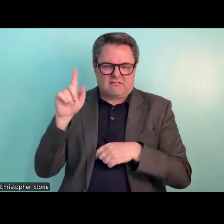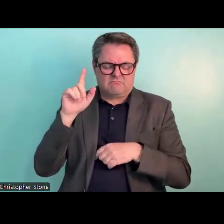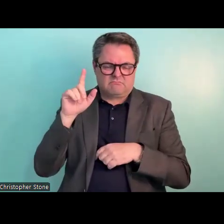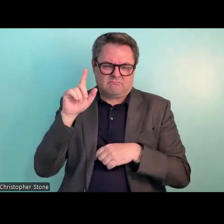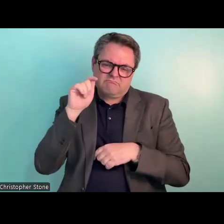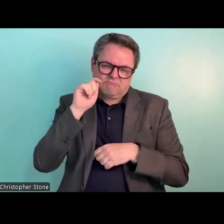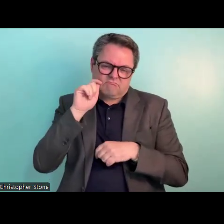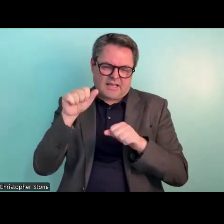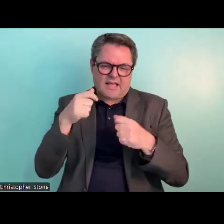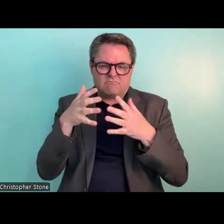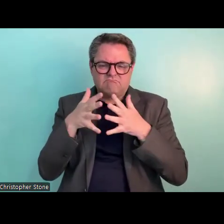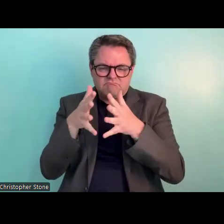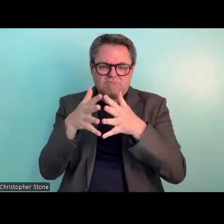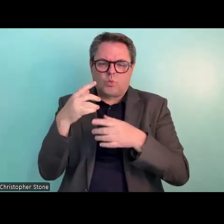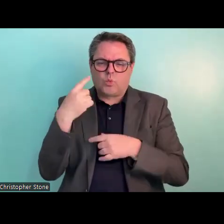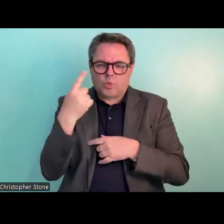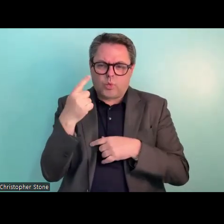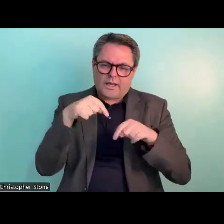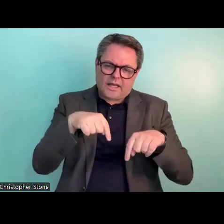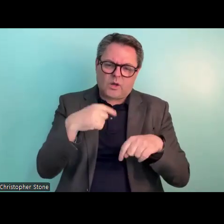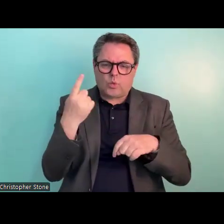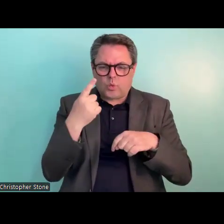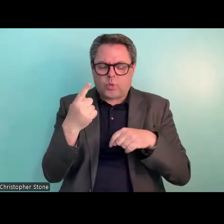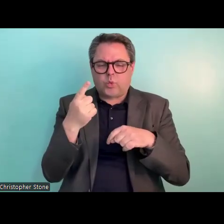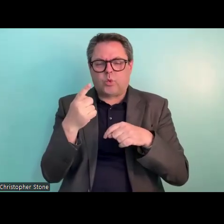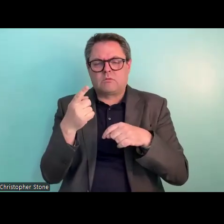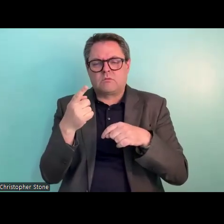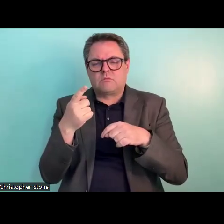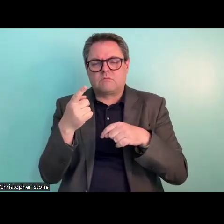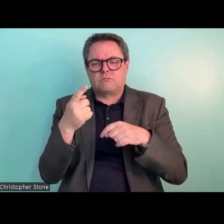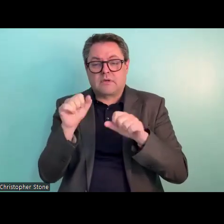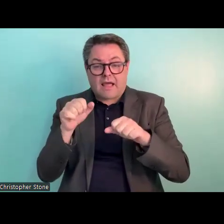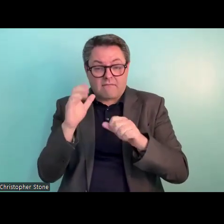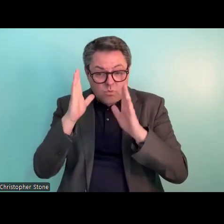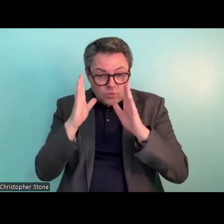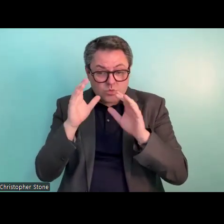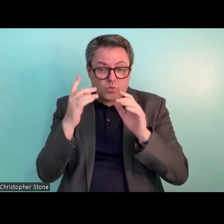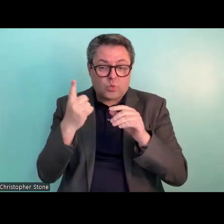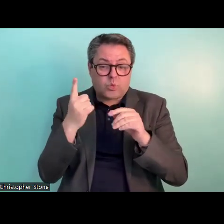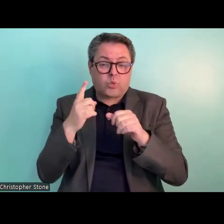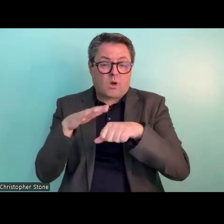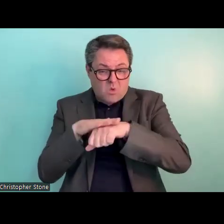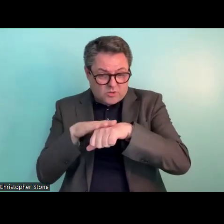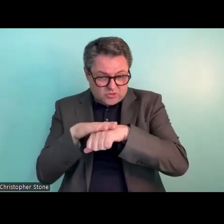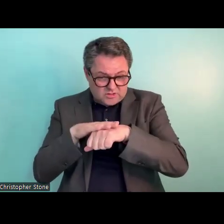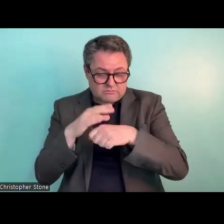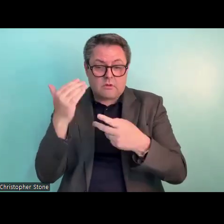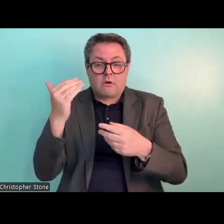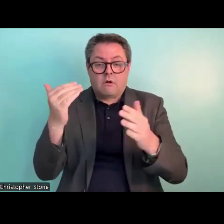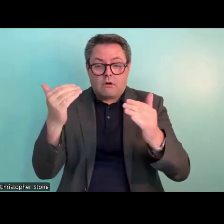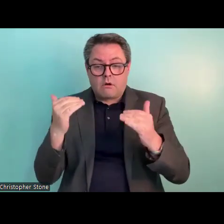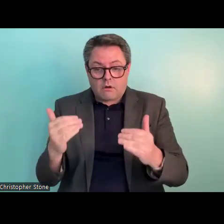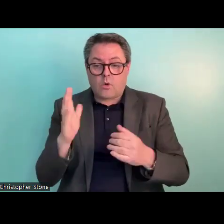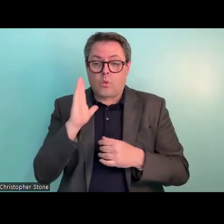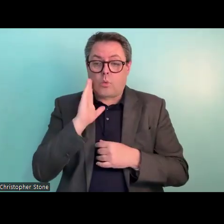that have been received. I'll be asking our Secretary Timothy to talk through that and to explain which voting members are